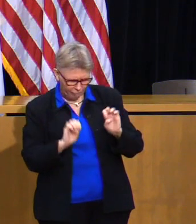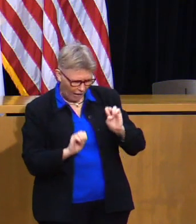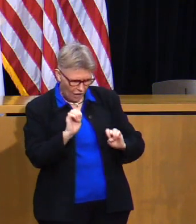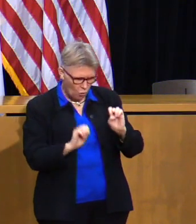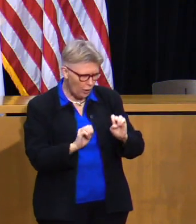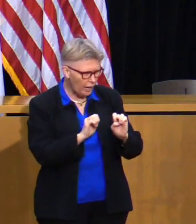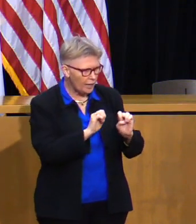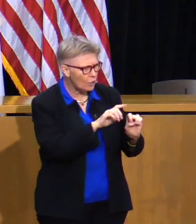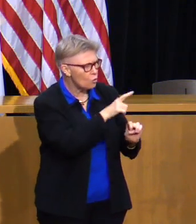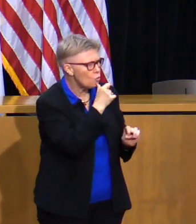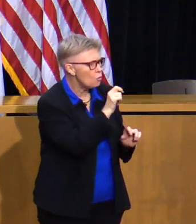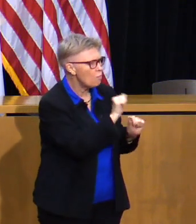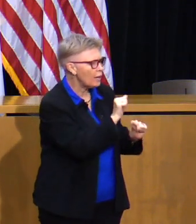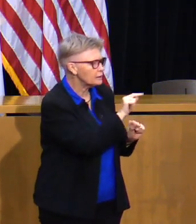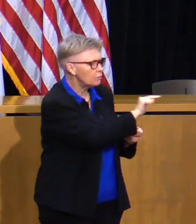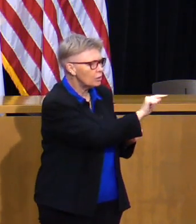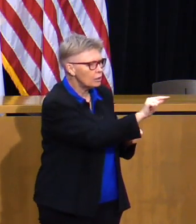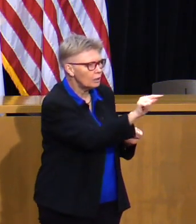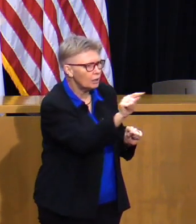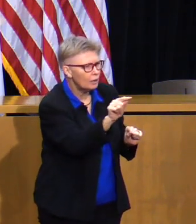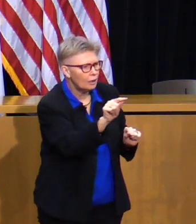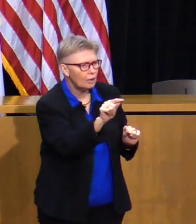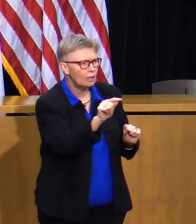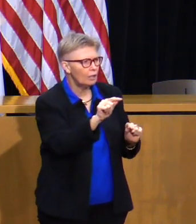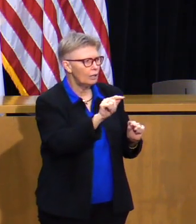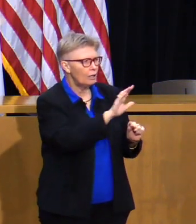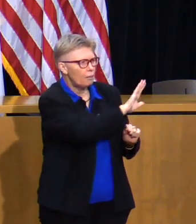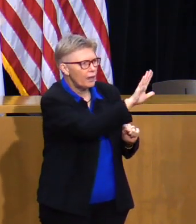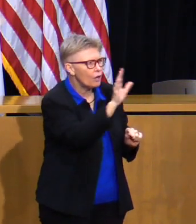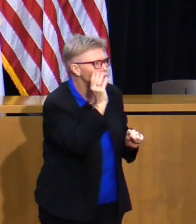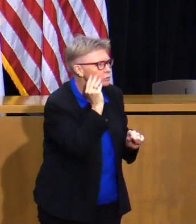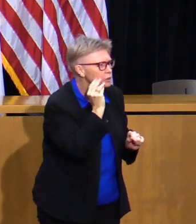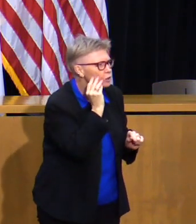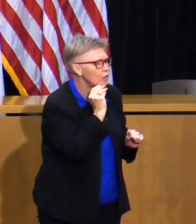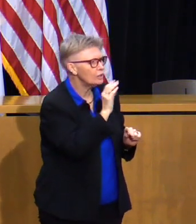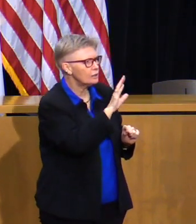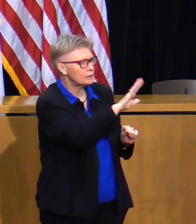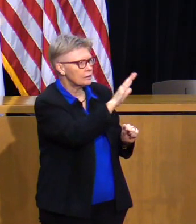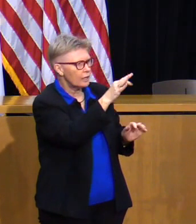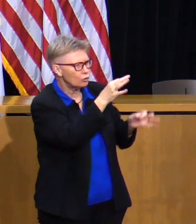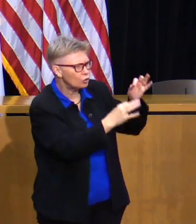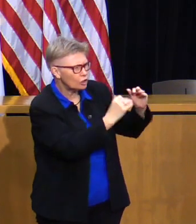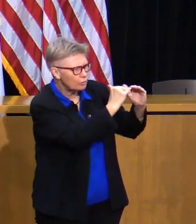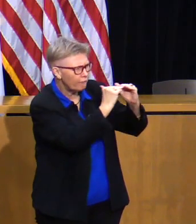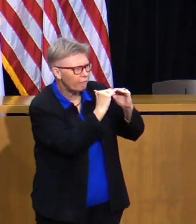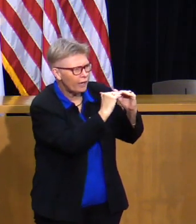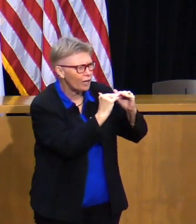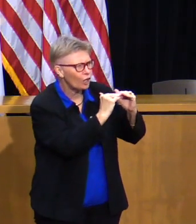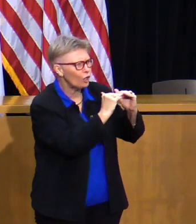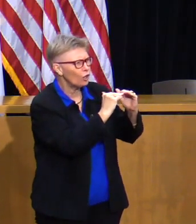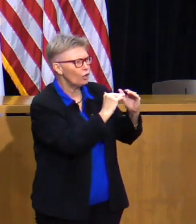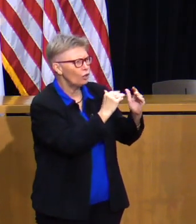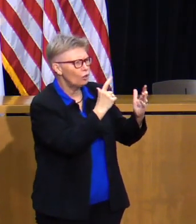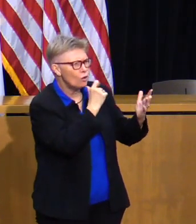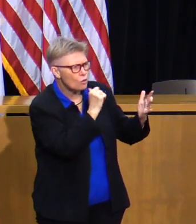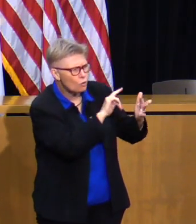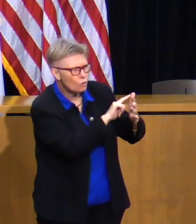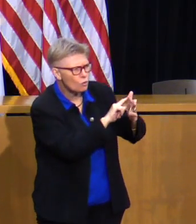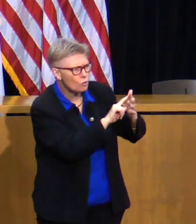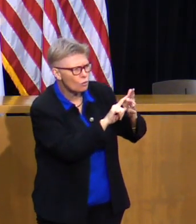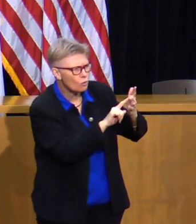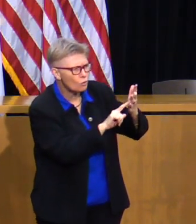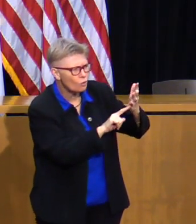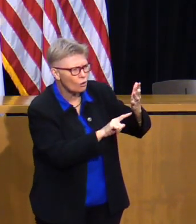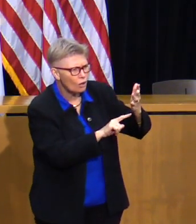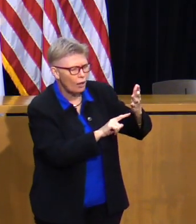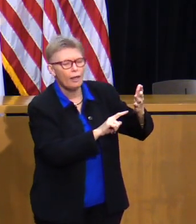capability, the experience and judgment of the individuals that come forward to be considered for